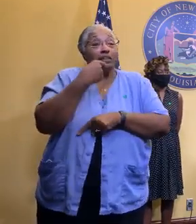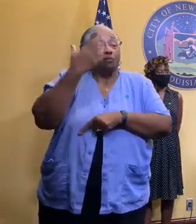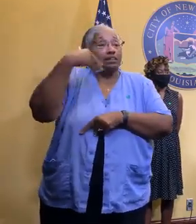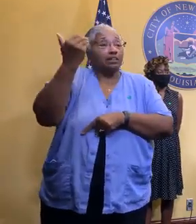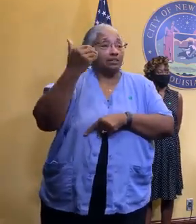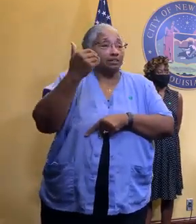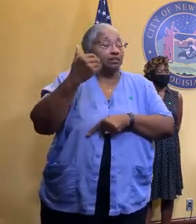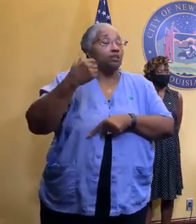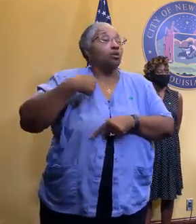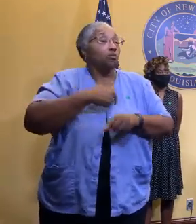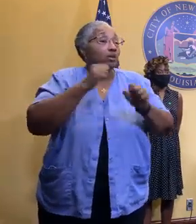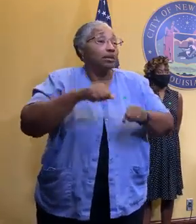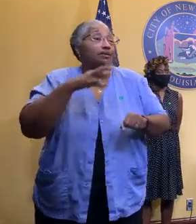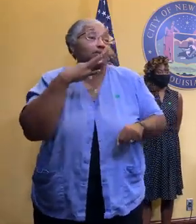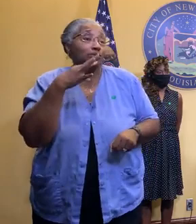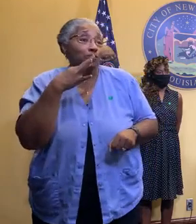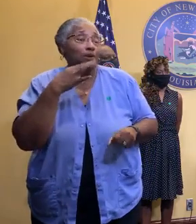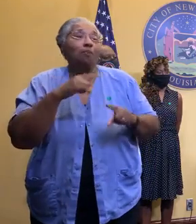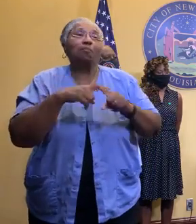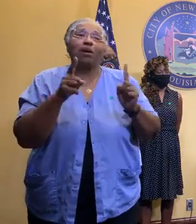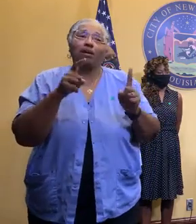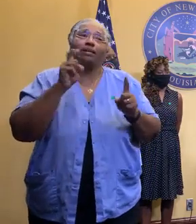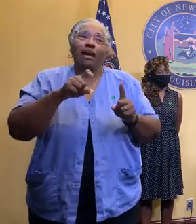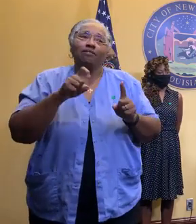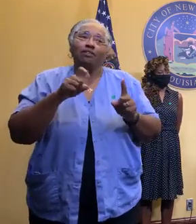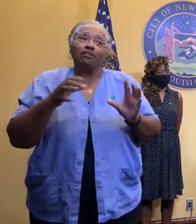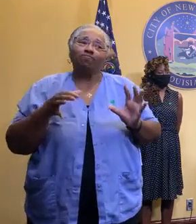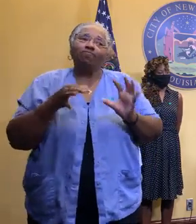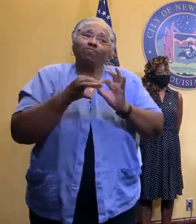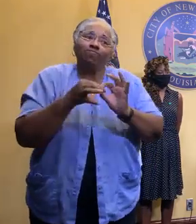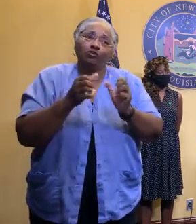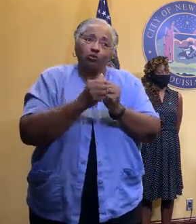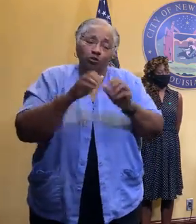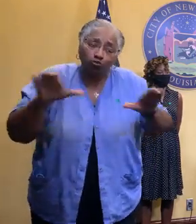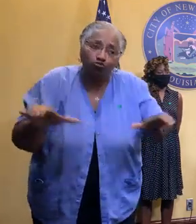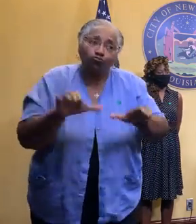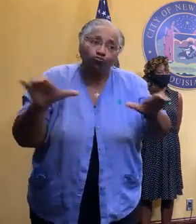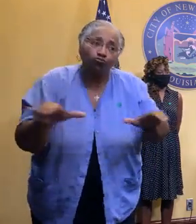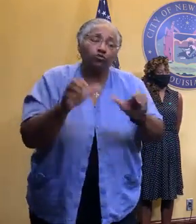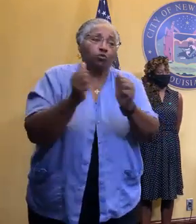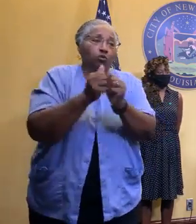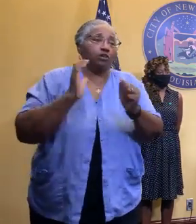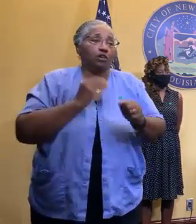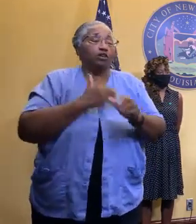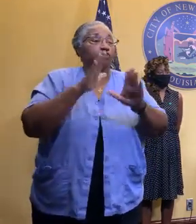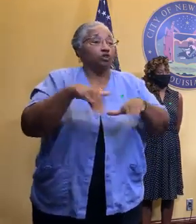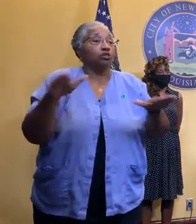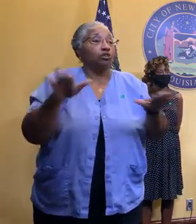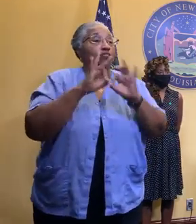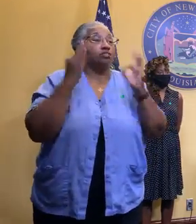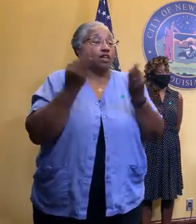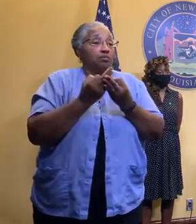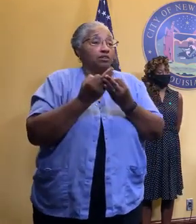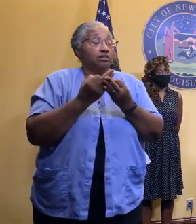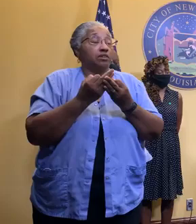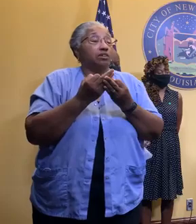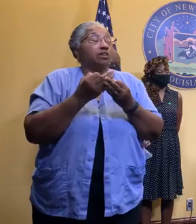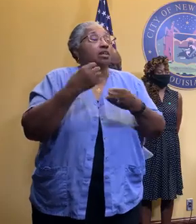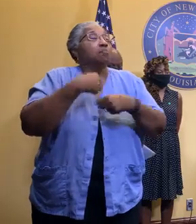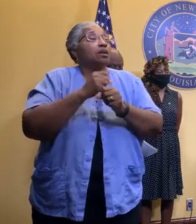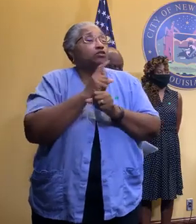talk. It has to be rooted in action and delivering to our children and our families. Ensure that our kids and families even